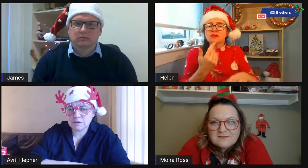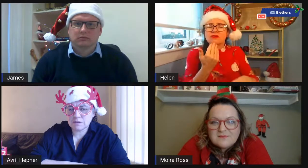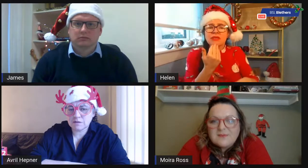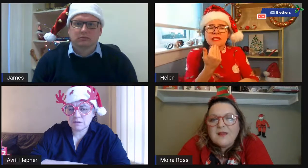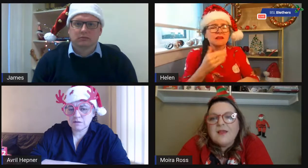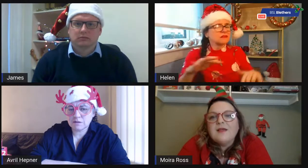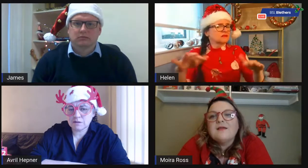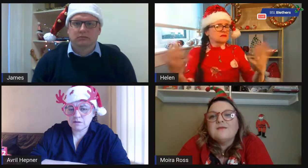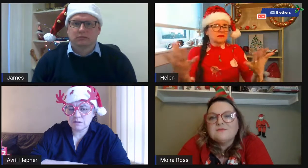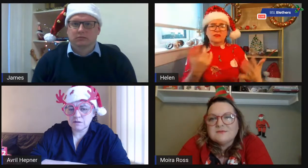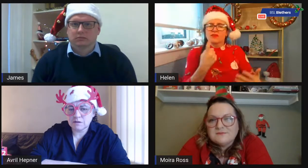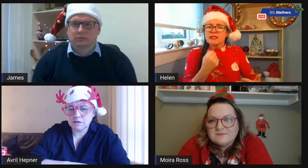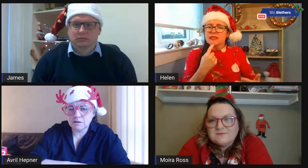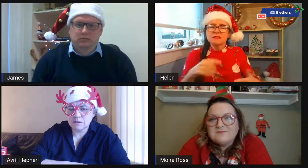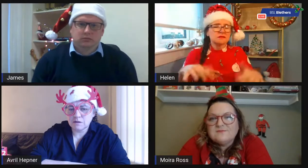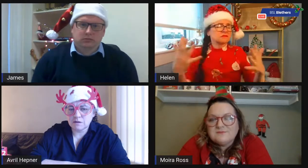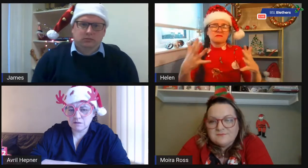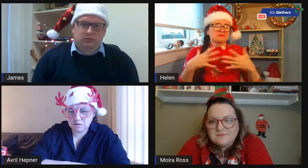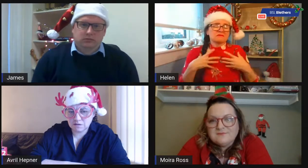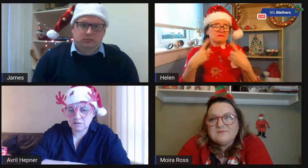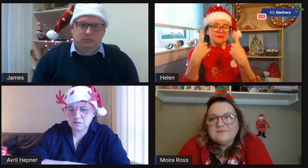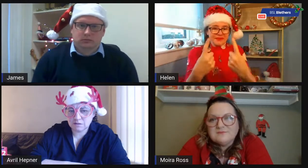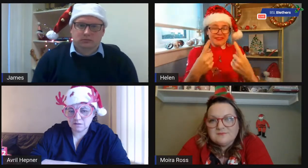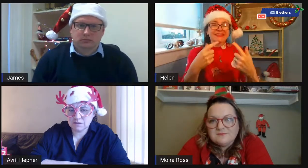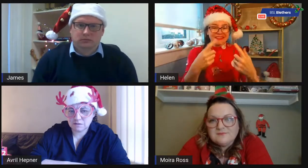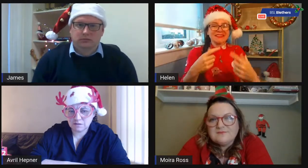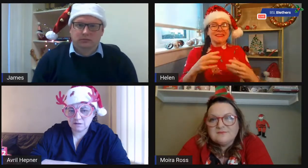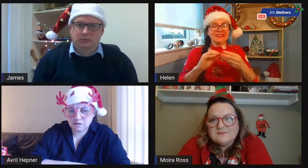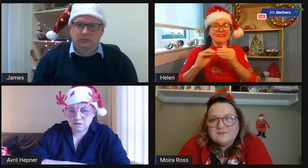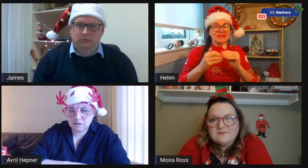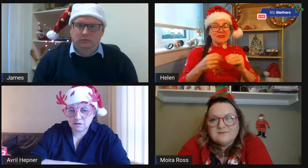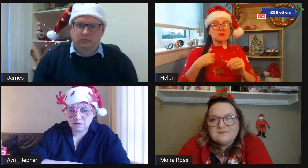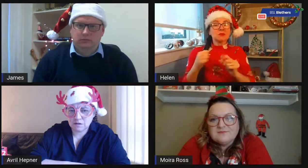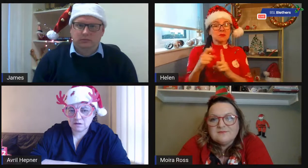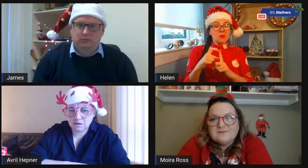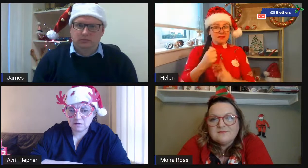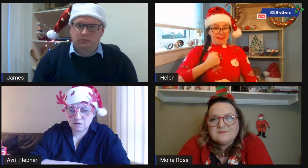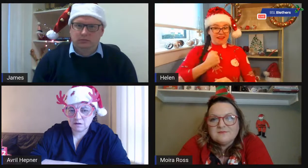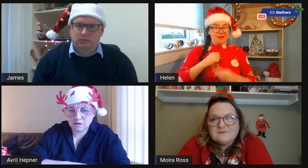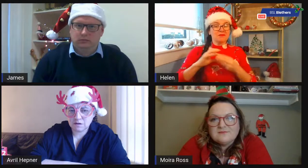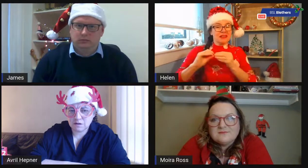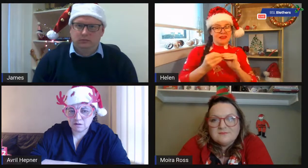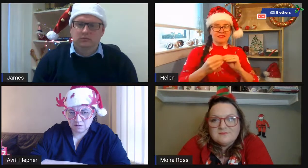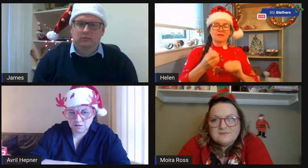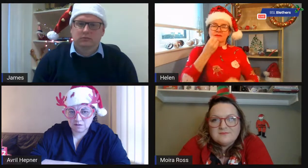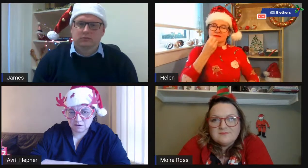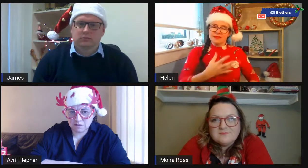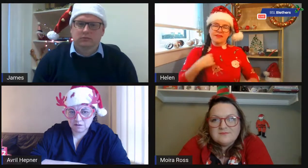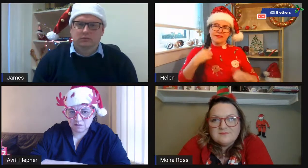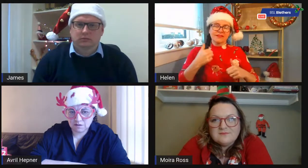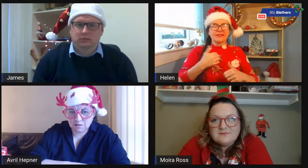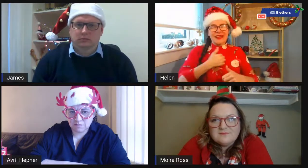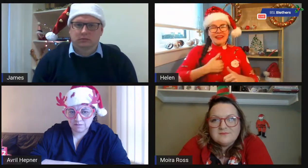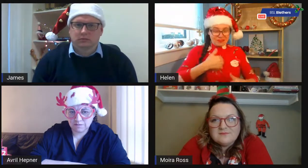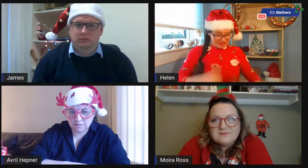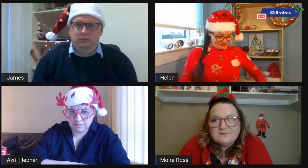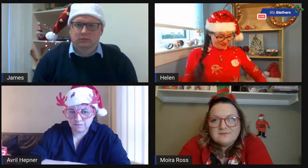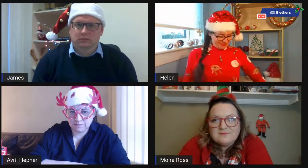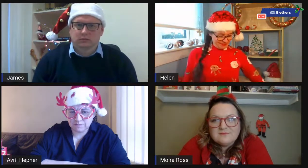could paint it green, or you could put some paper over it, some shiny stuff, whatever you like. But this is what I did for mine, and